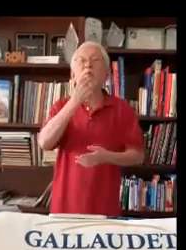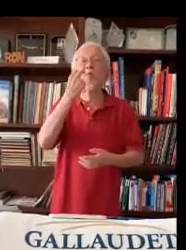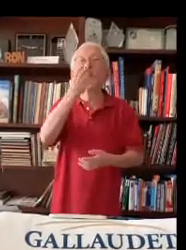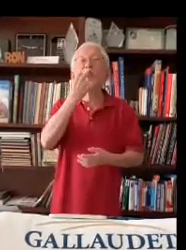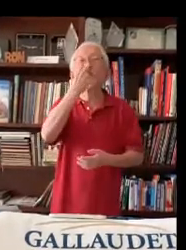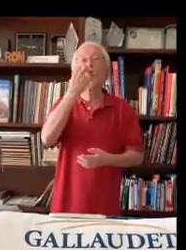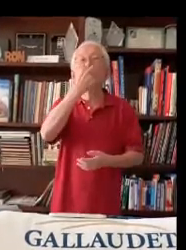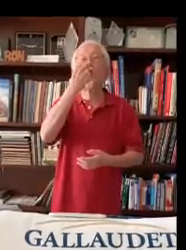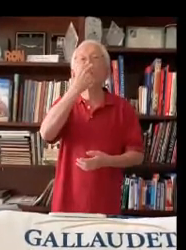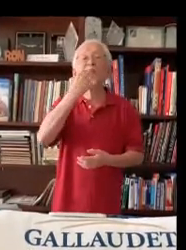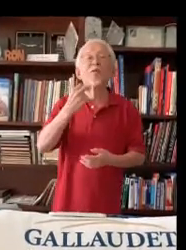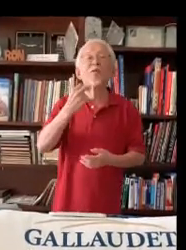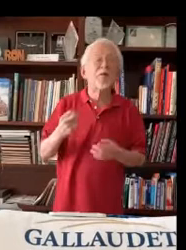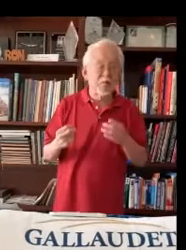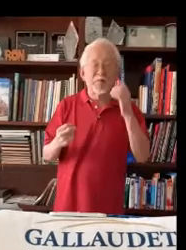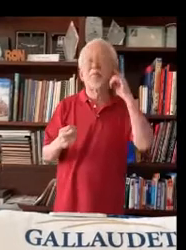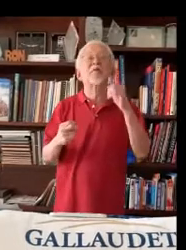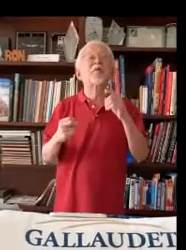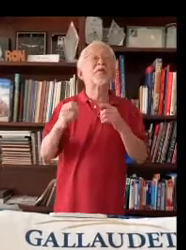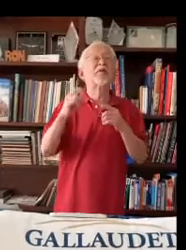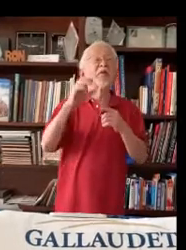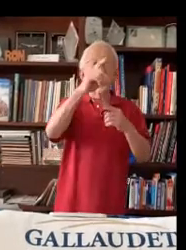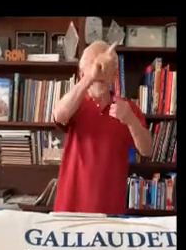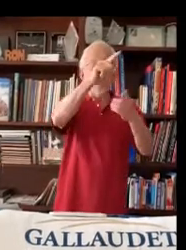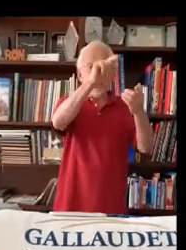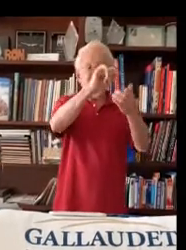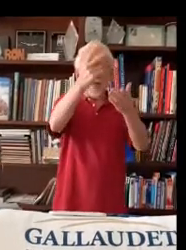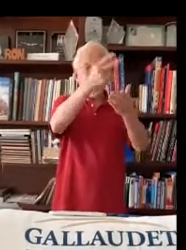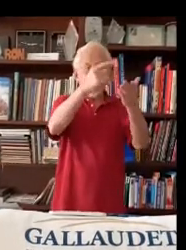and she strongly believed in lip reading.